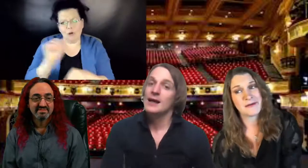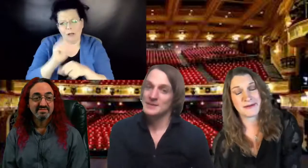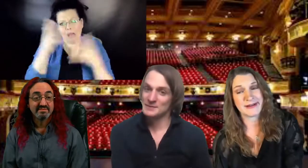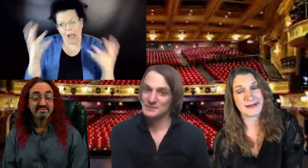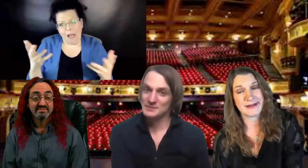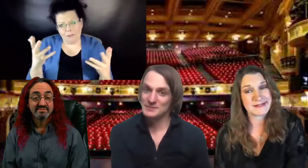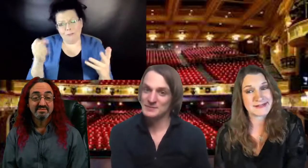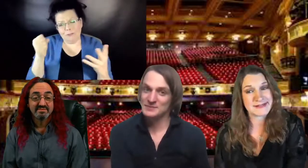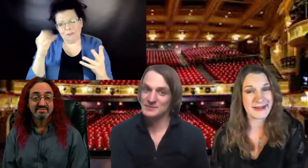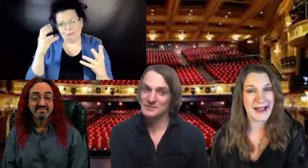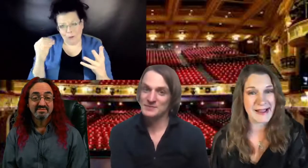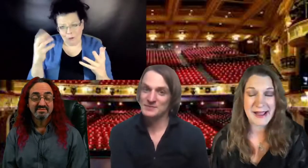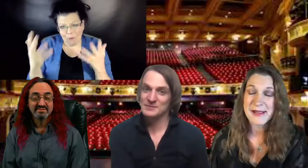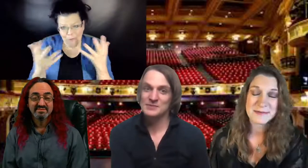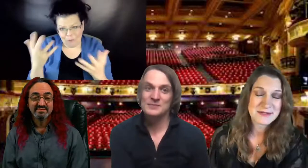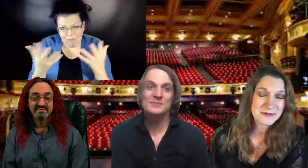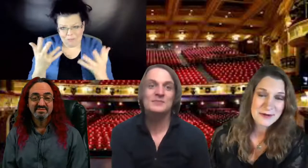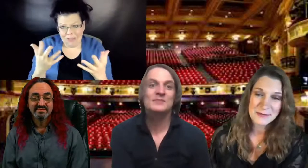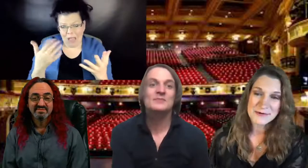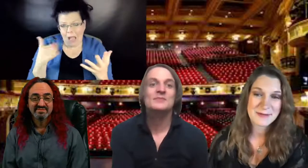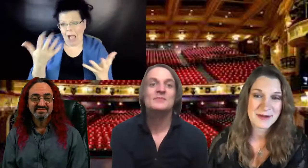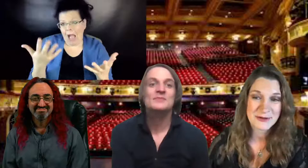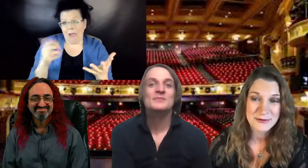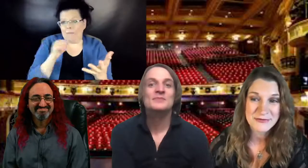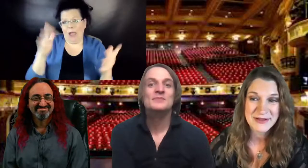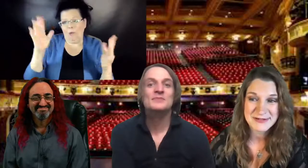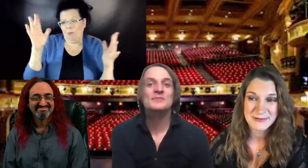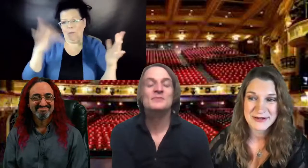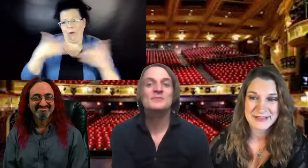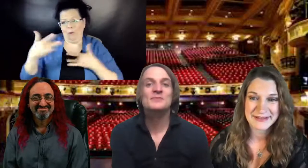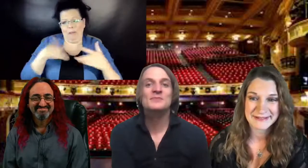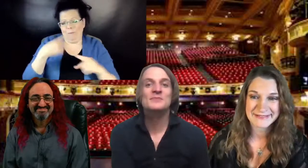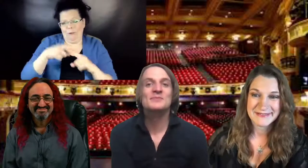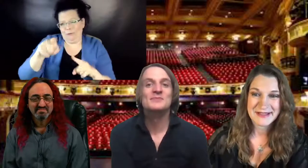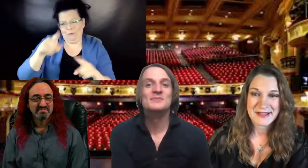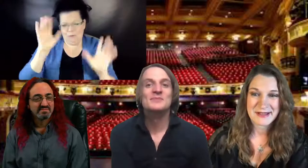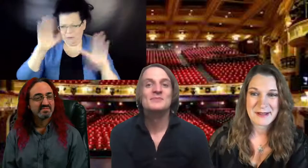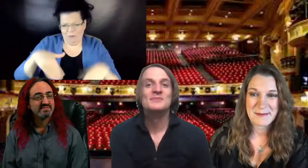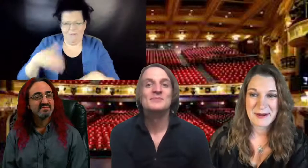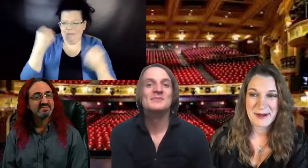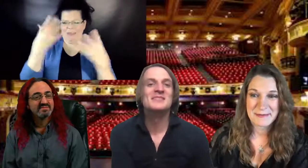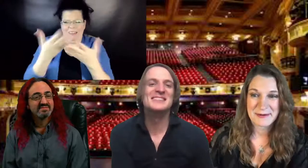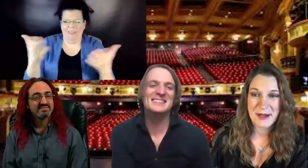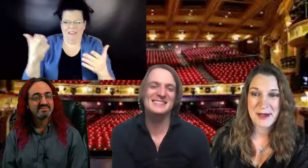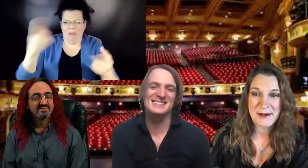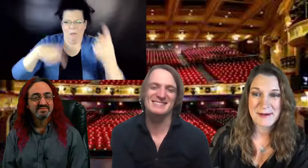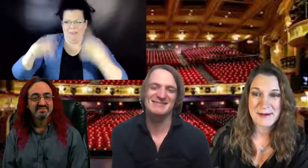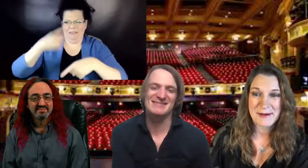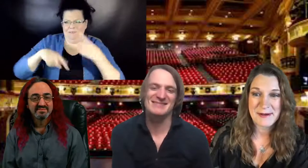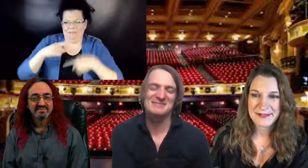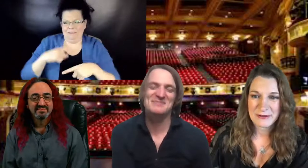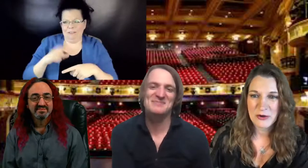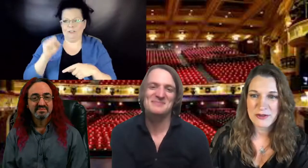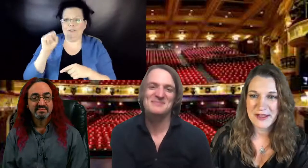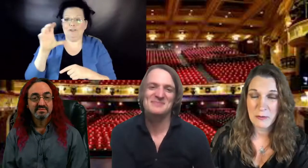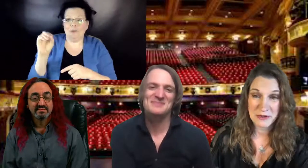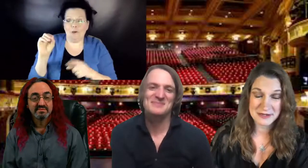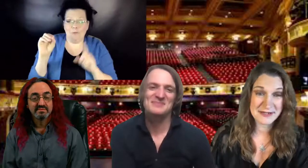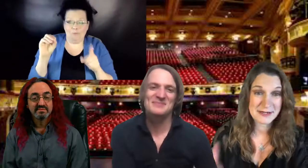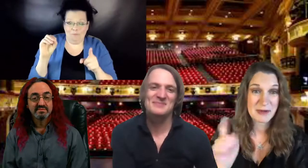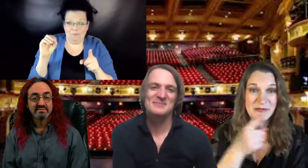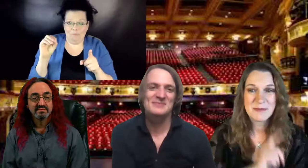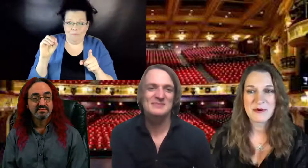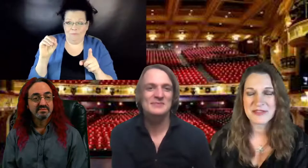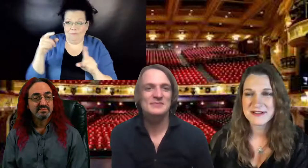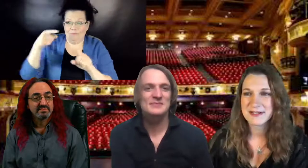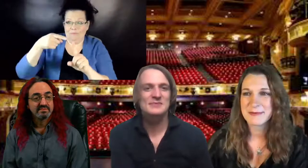So I am so not worried about you. You've got some great things coming up. Okay, I wanted to